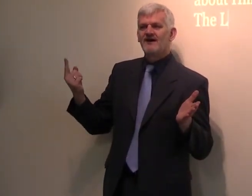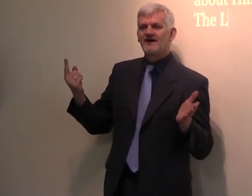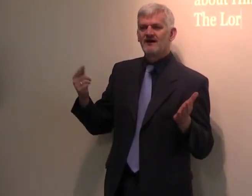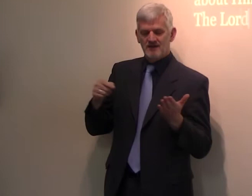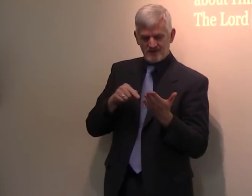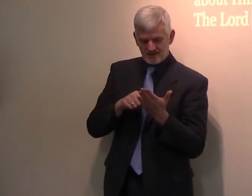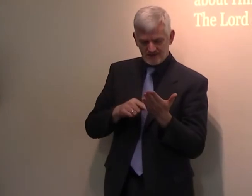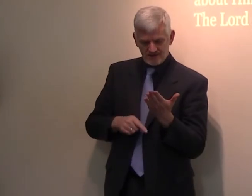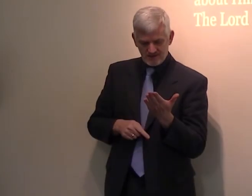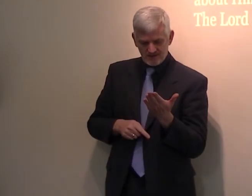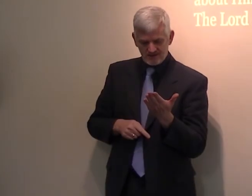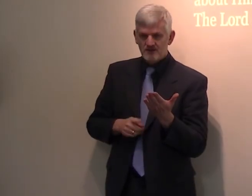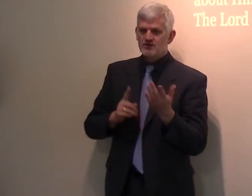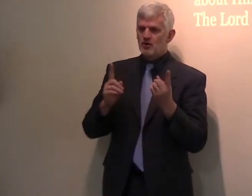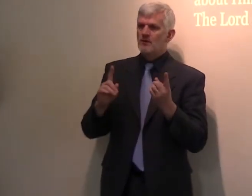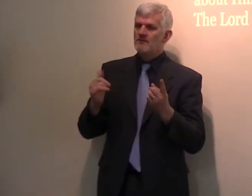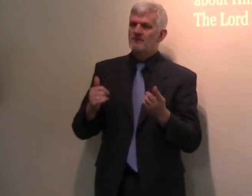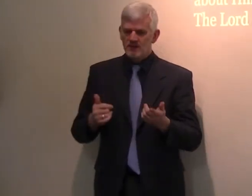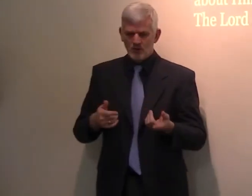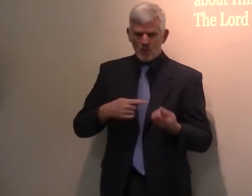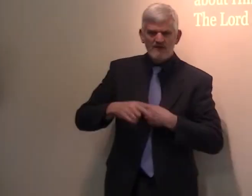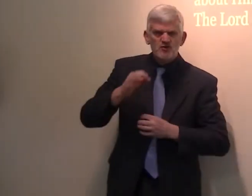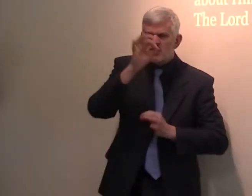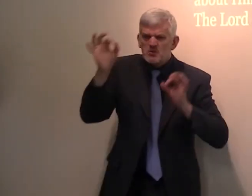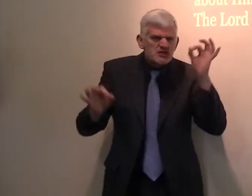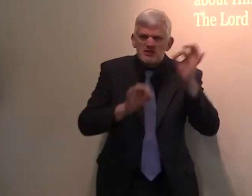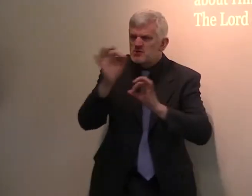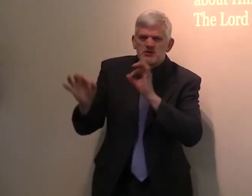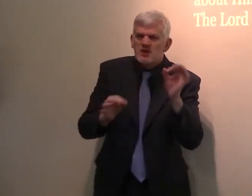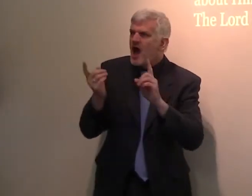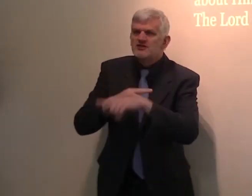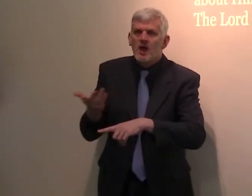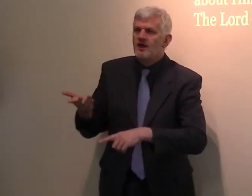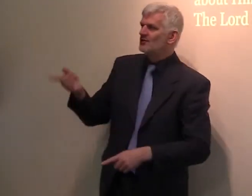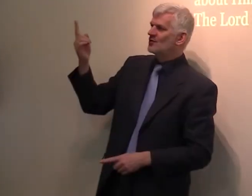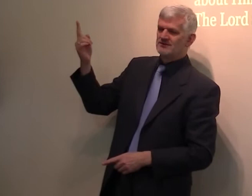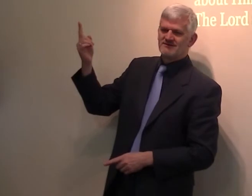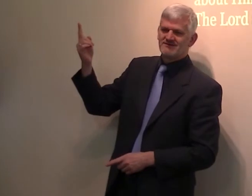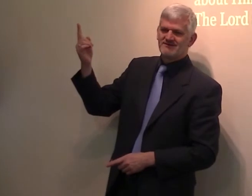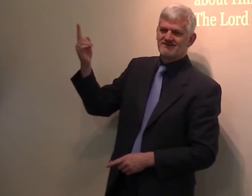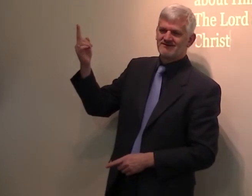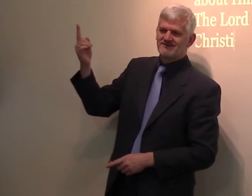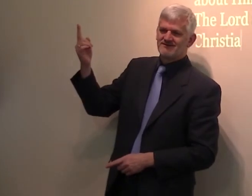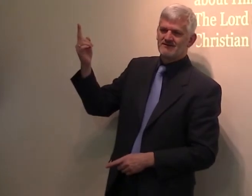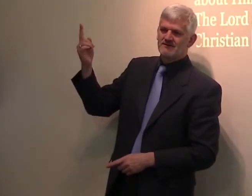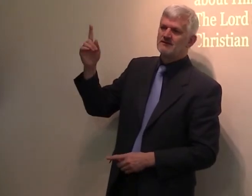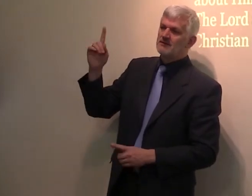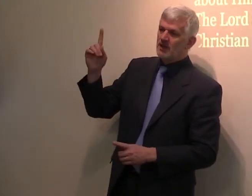answering every question a believer may have, but He has also the power to supply.